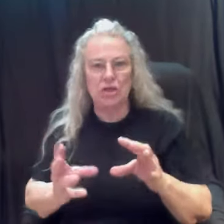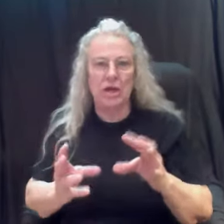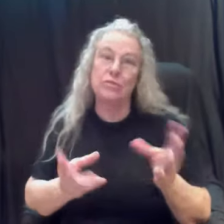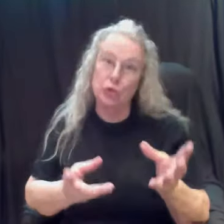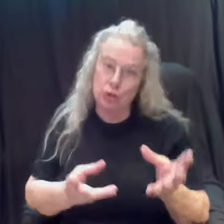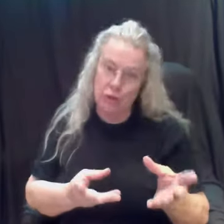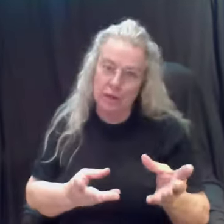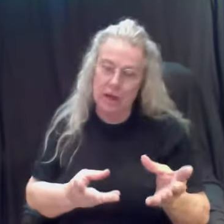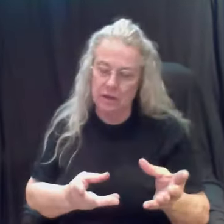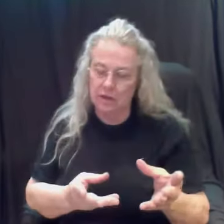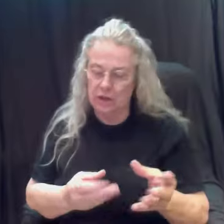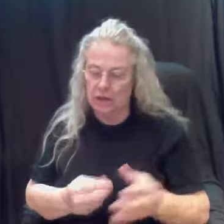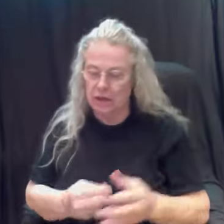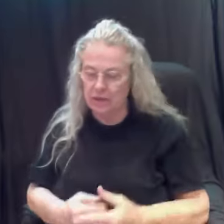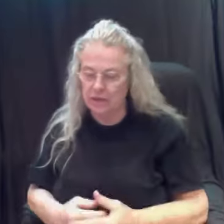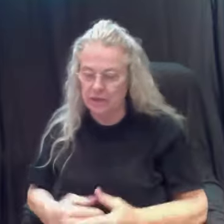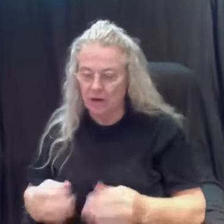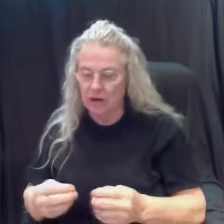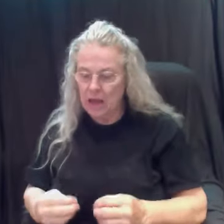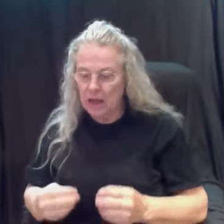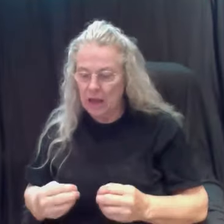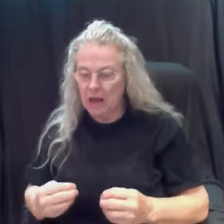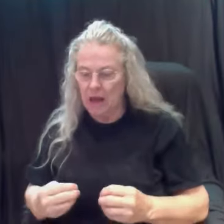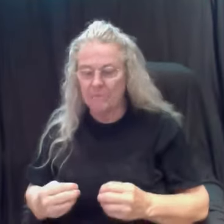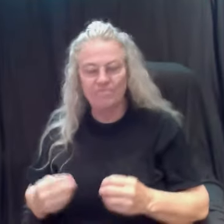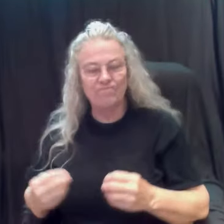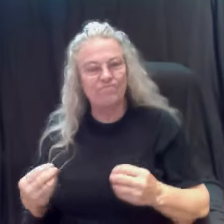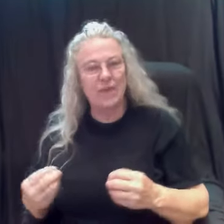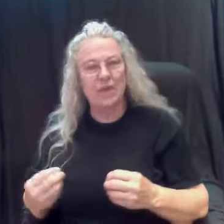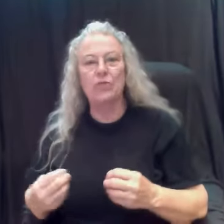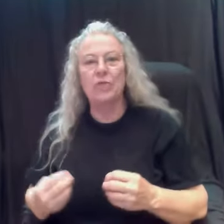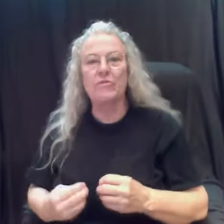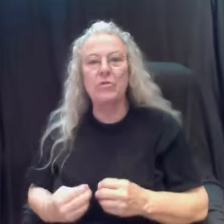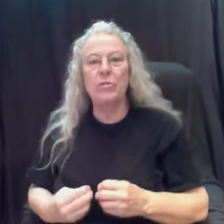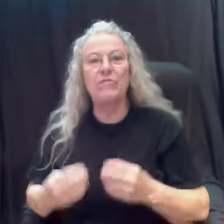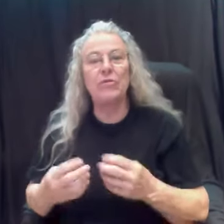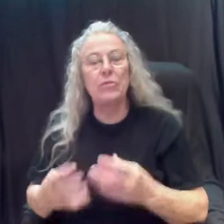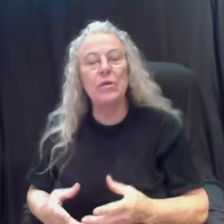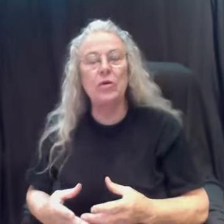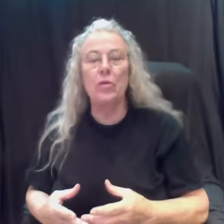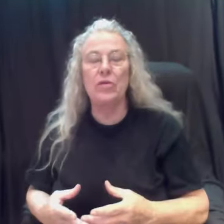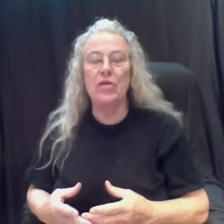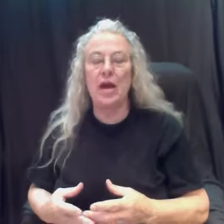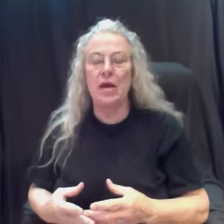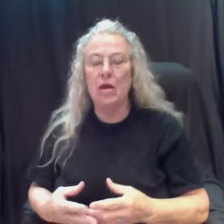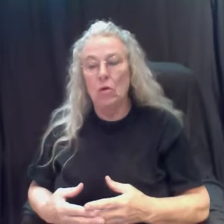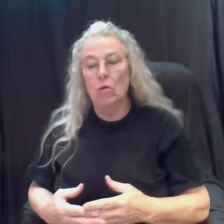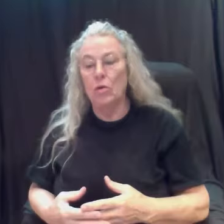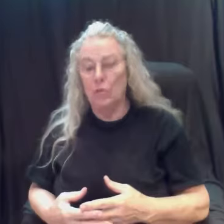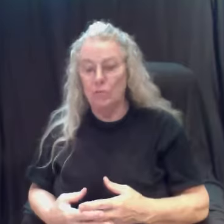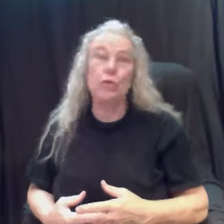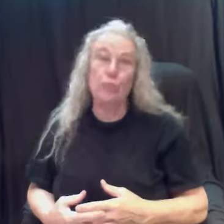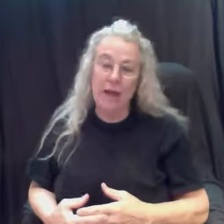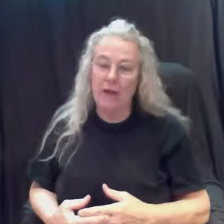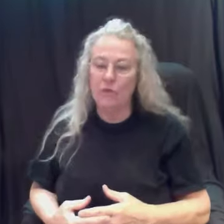James terminology in this song. Um, and you have to be familiar with that, or you really have to go back